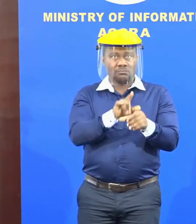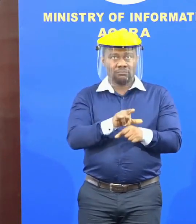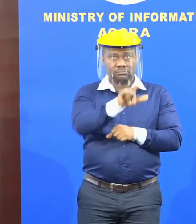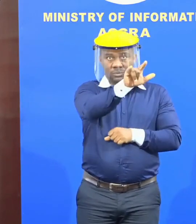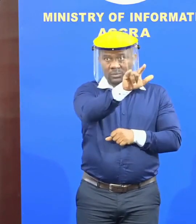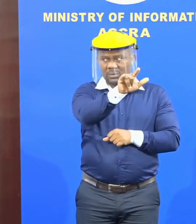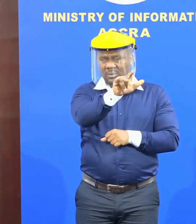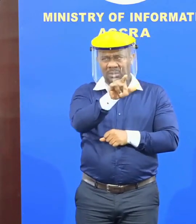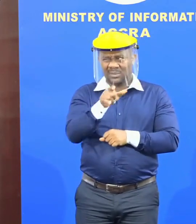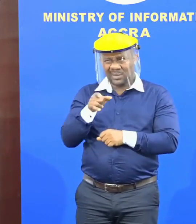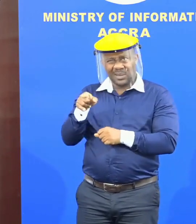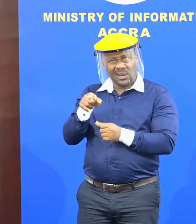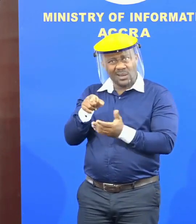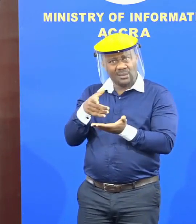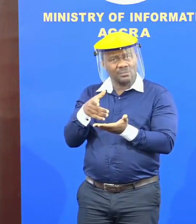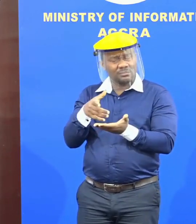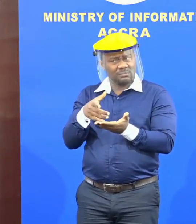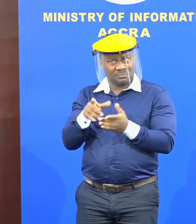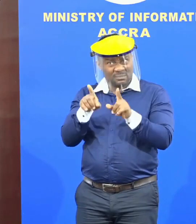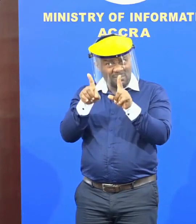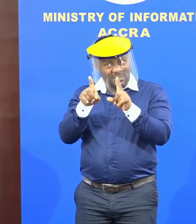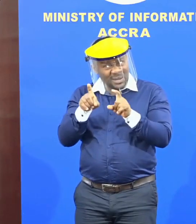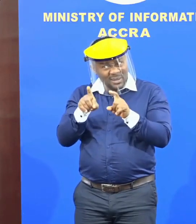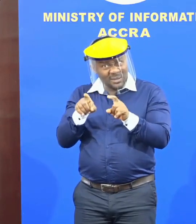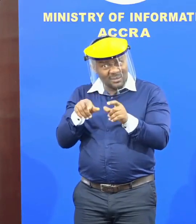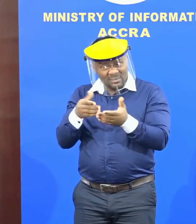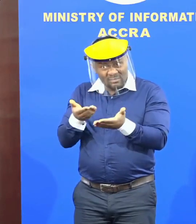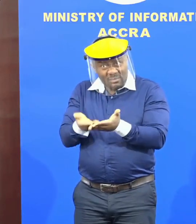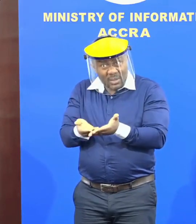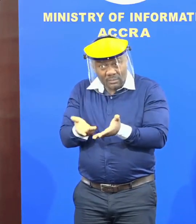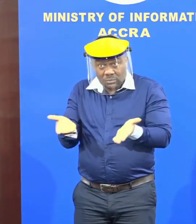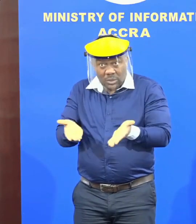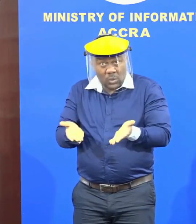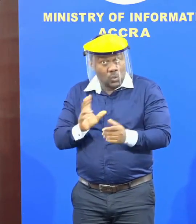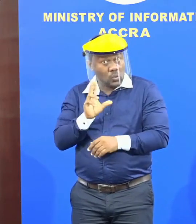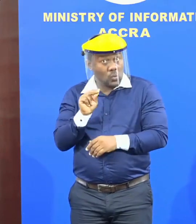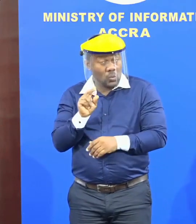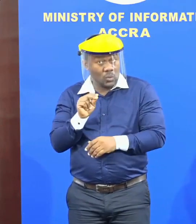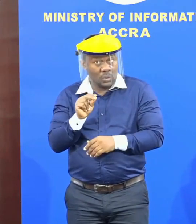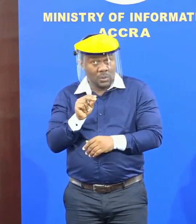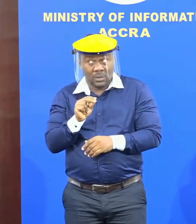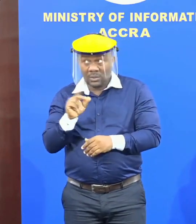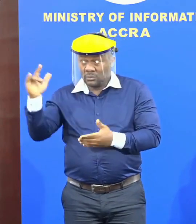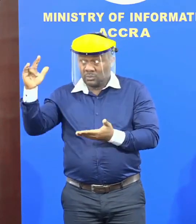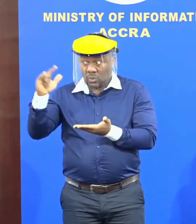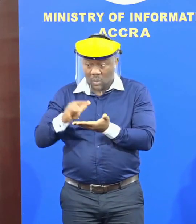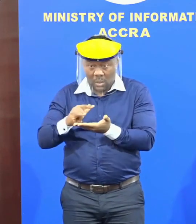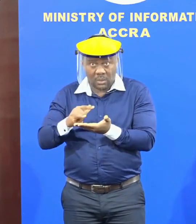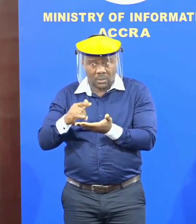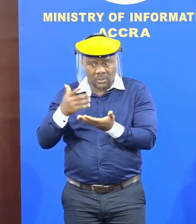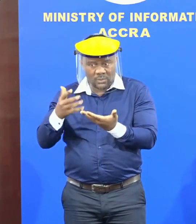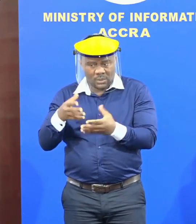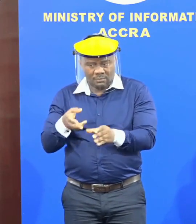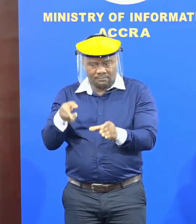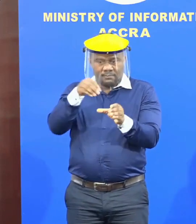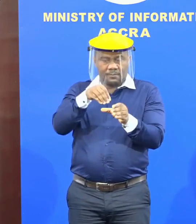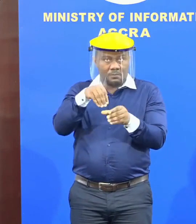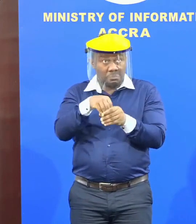the COVID-19 test in Accra. Transit passengers will be required to adhere to COVID-19 testing requirements for